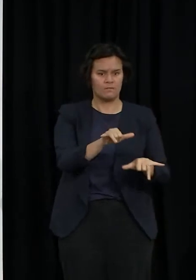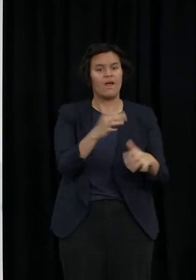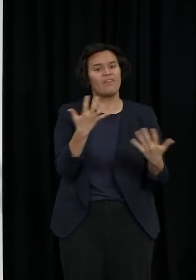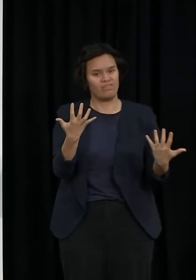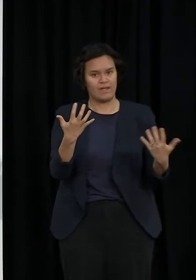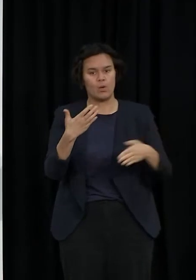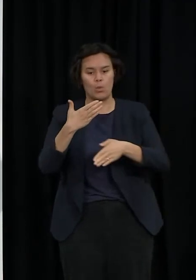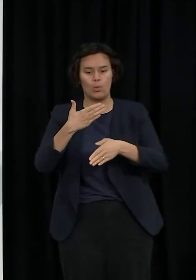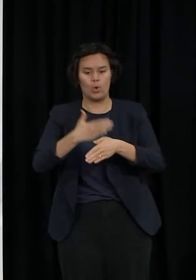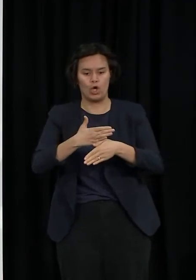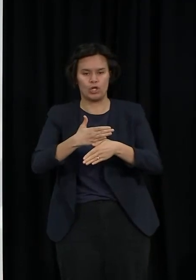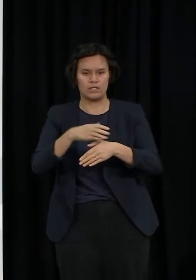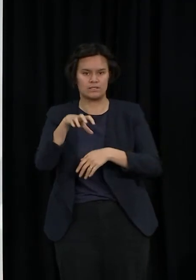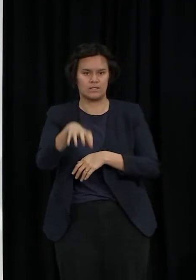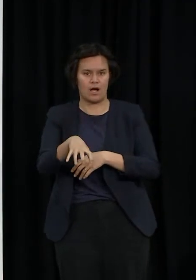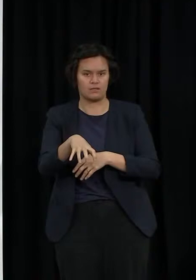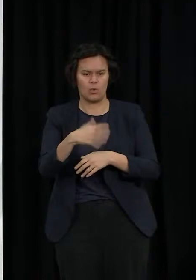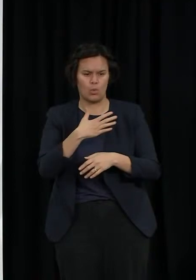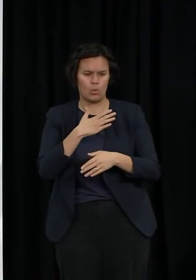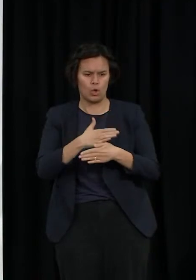Just about the